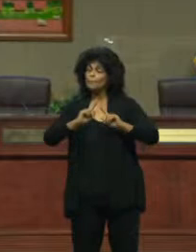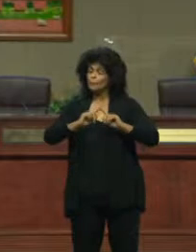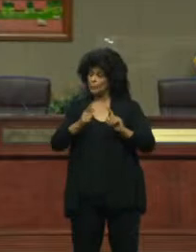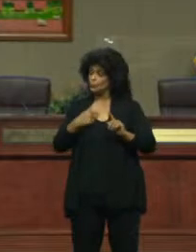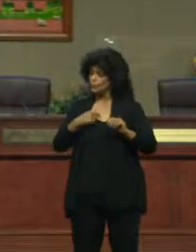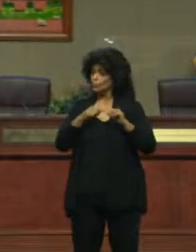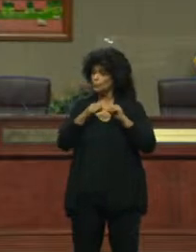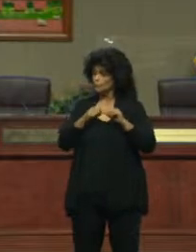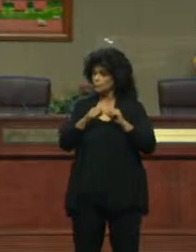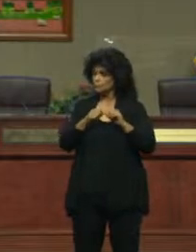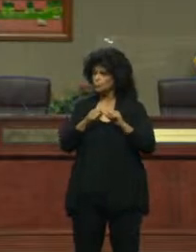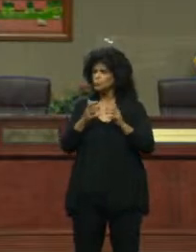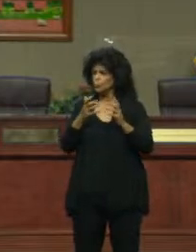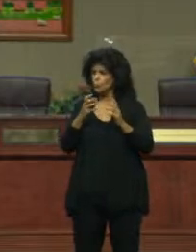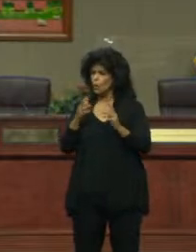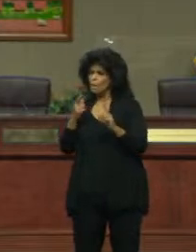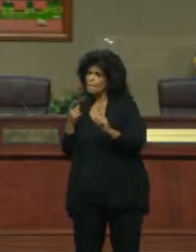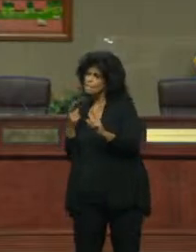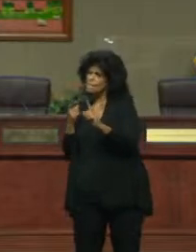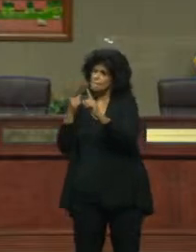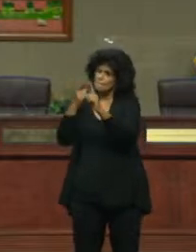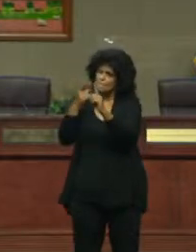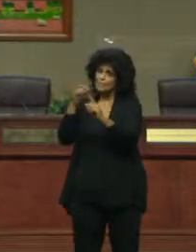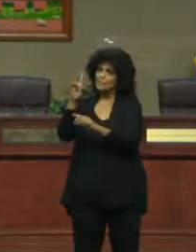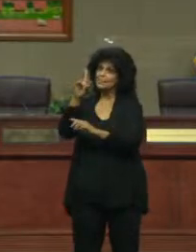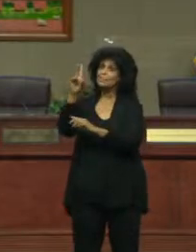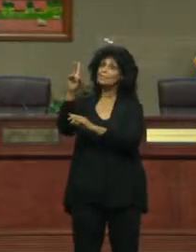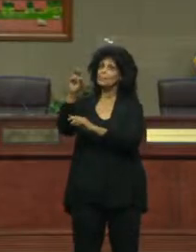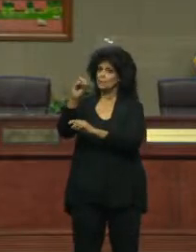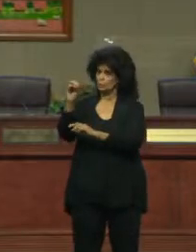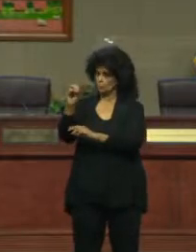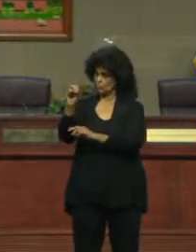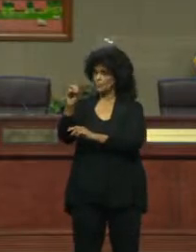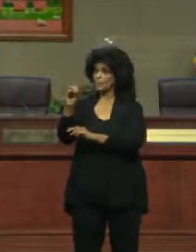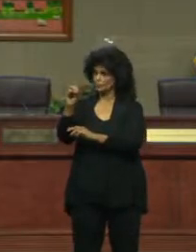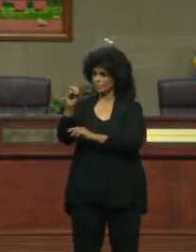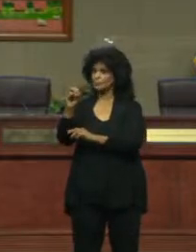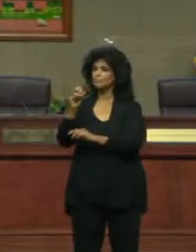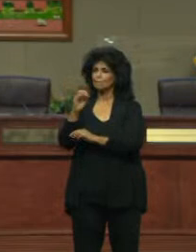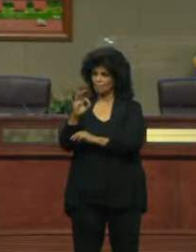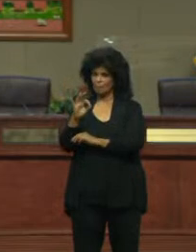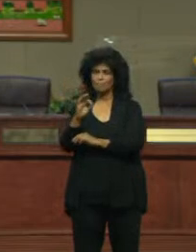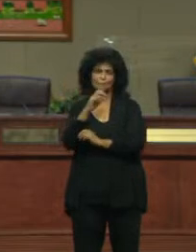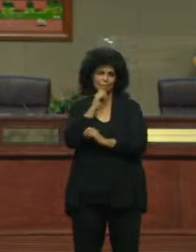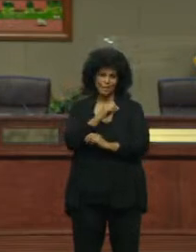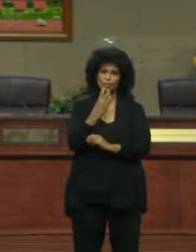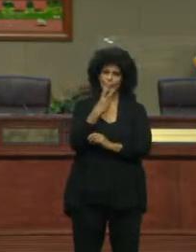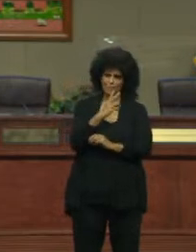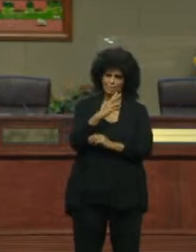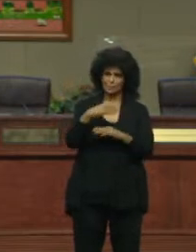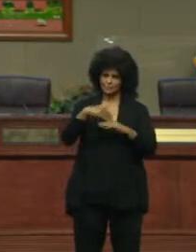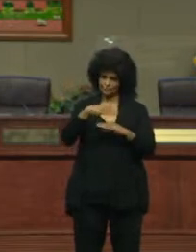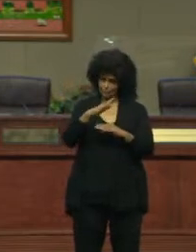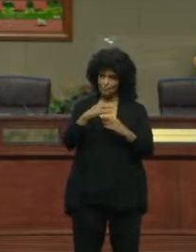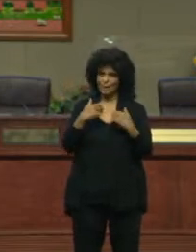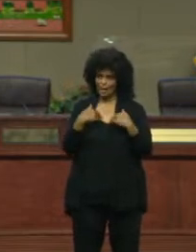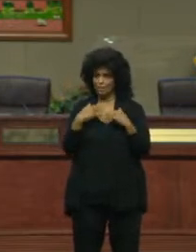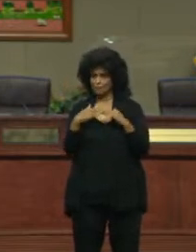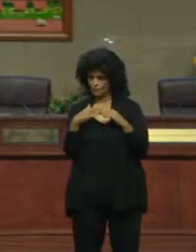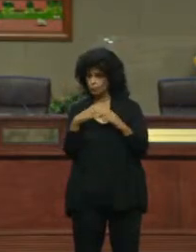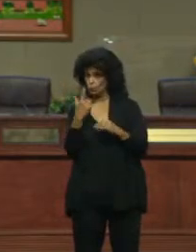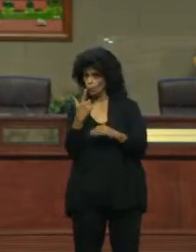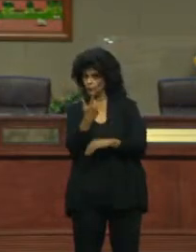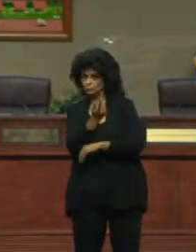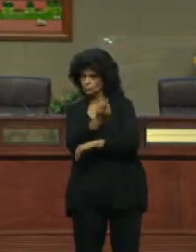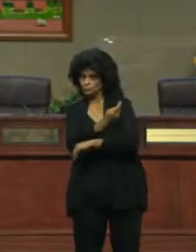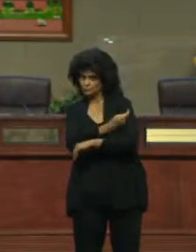to reaching the 70% threshold of those 16 plus receiving at least one dose of the